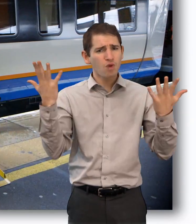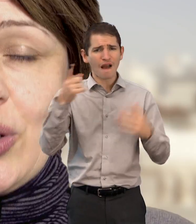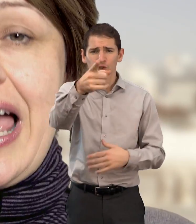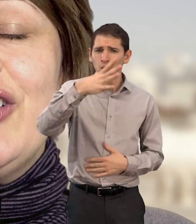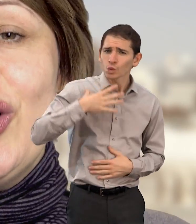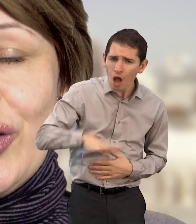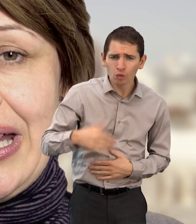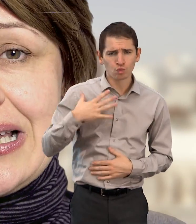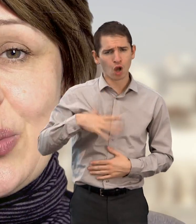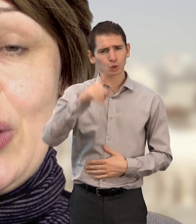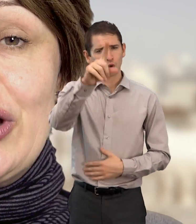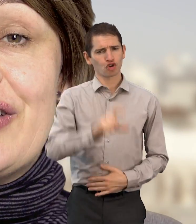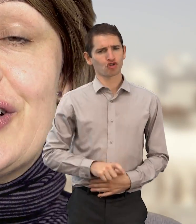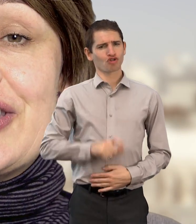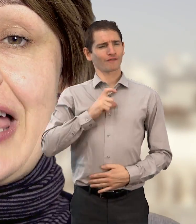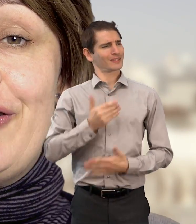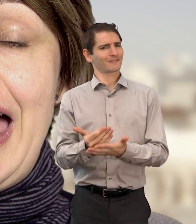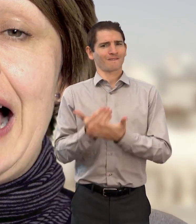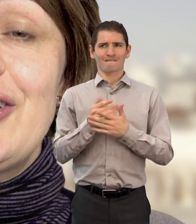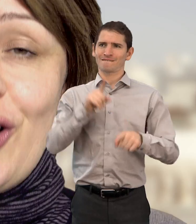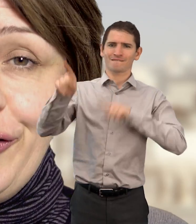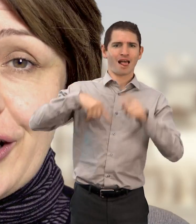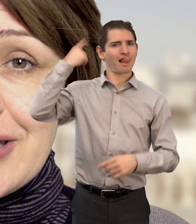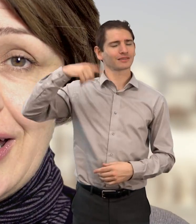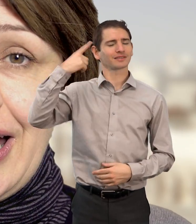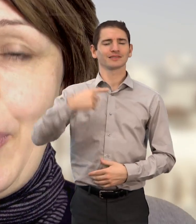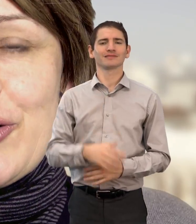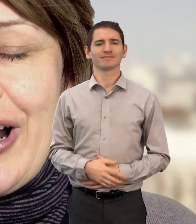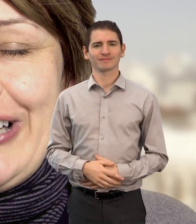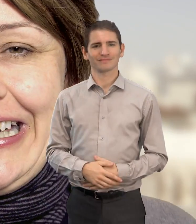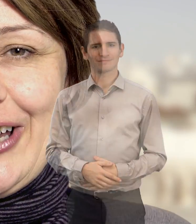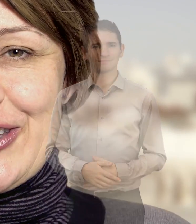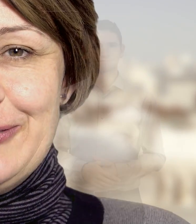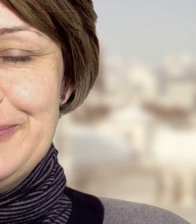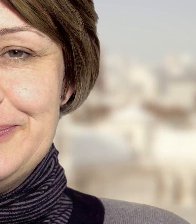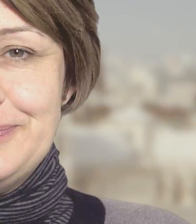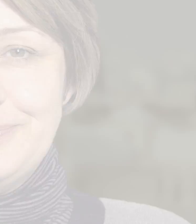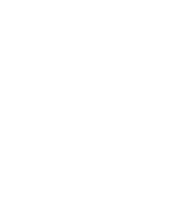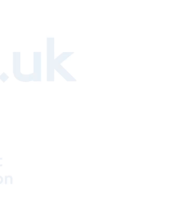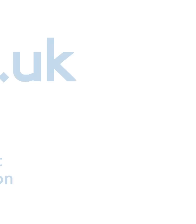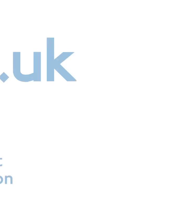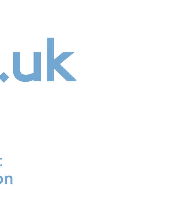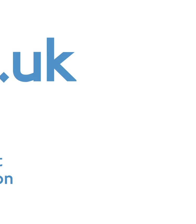around. Whatever your needs, we want you to feel safe and confident about travelling in London.